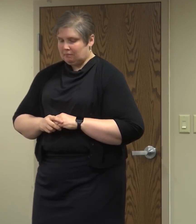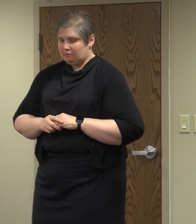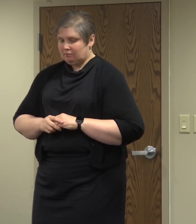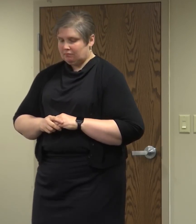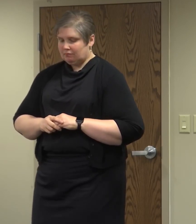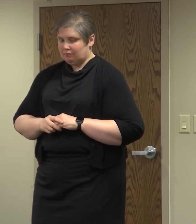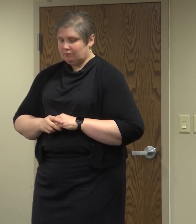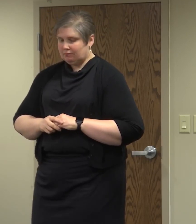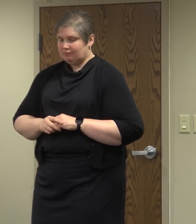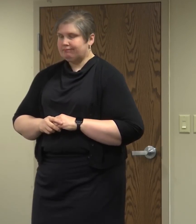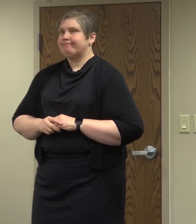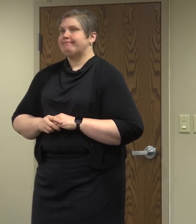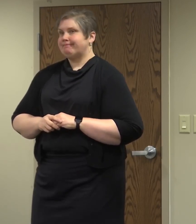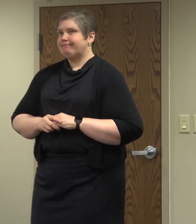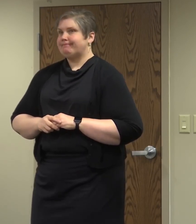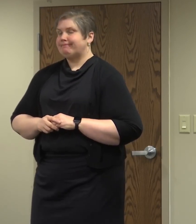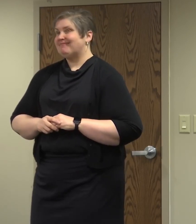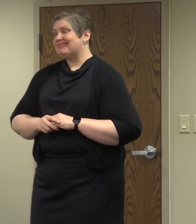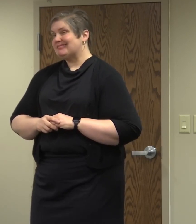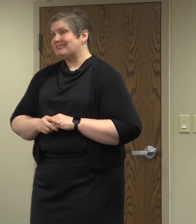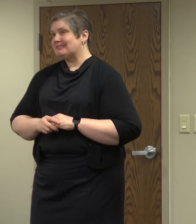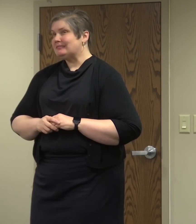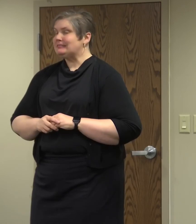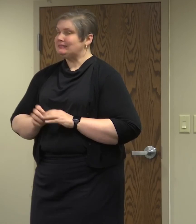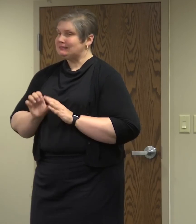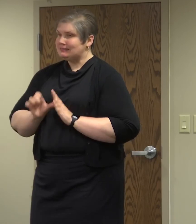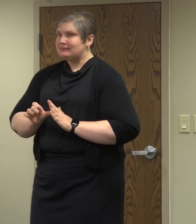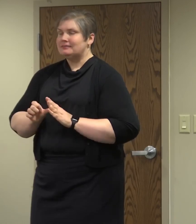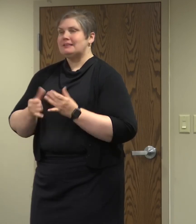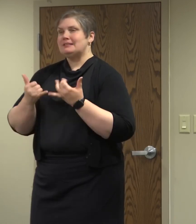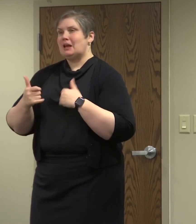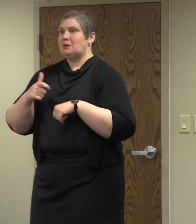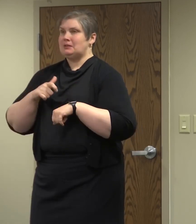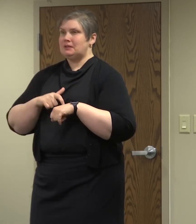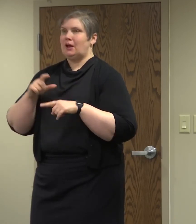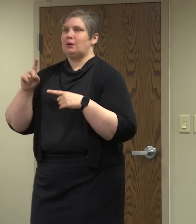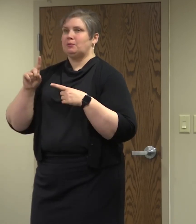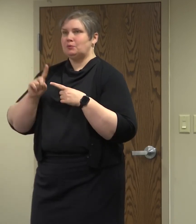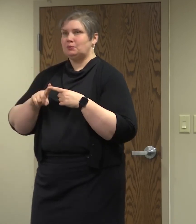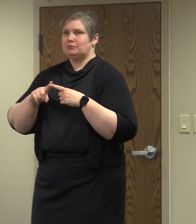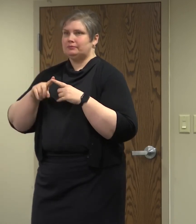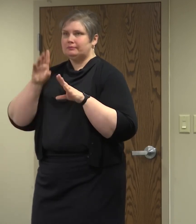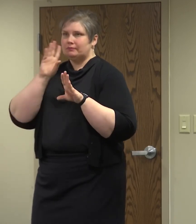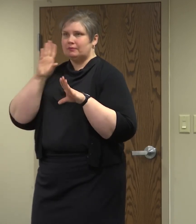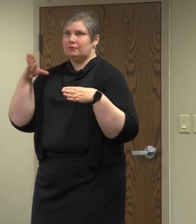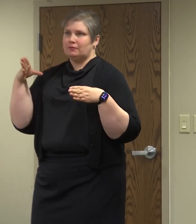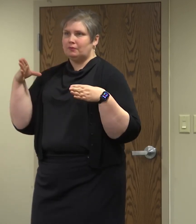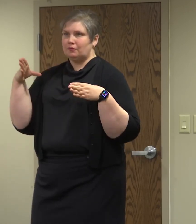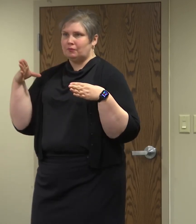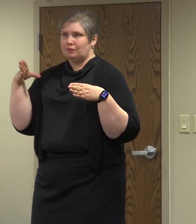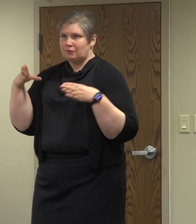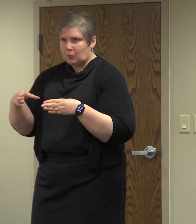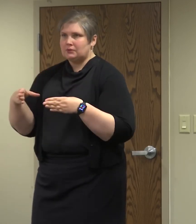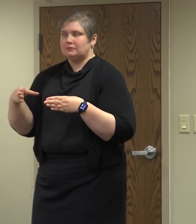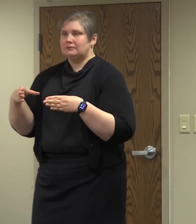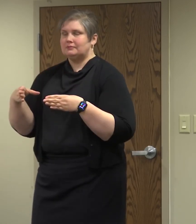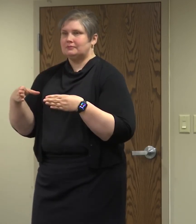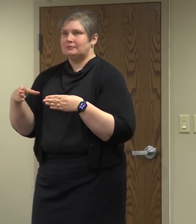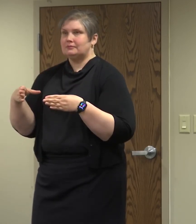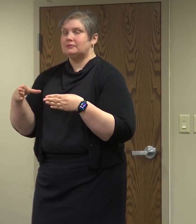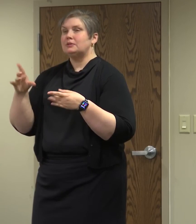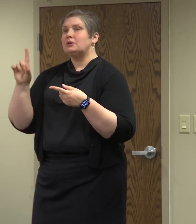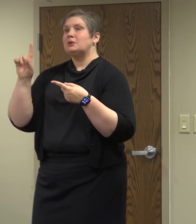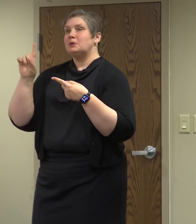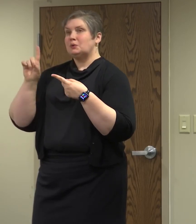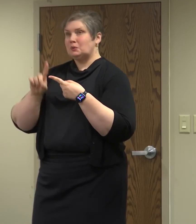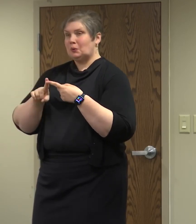it's time to double down. It's time to double down our collective efforts to move this pandemic to an endemic status, to